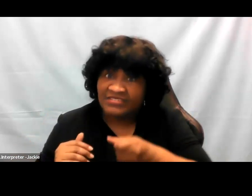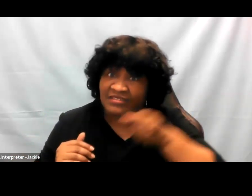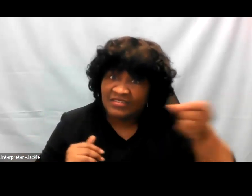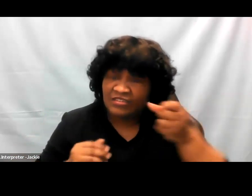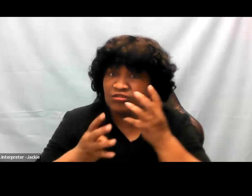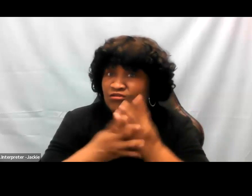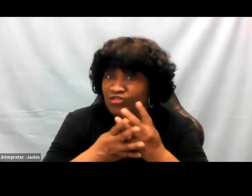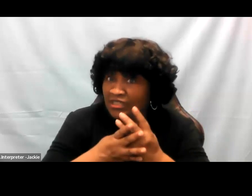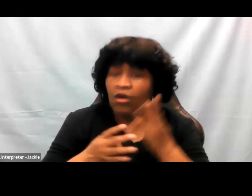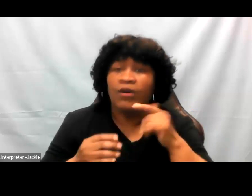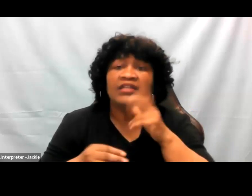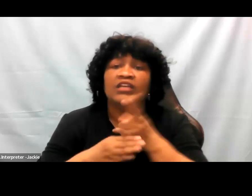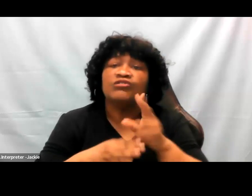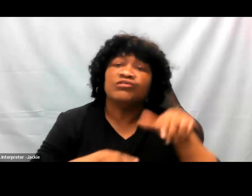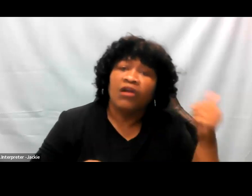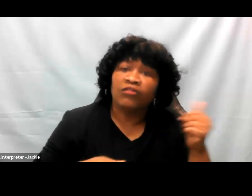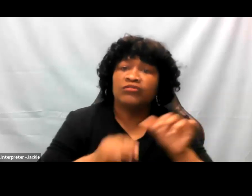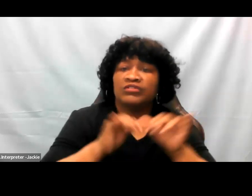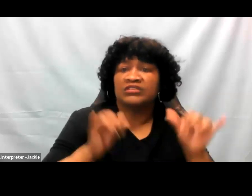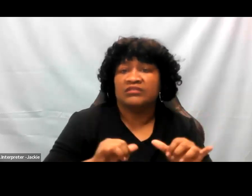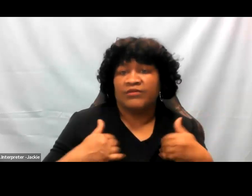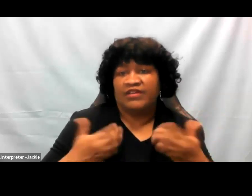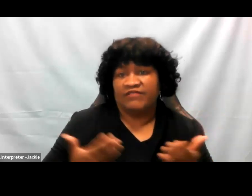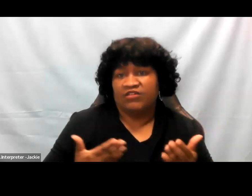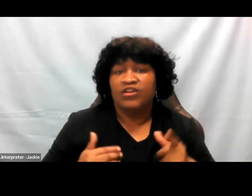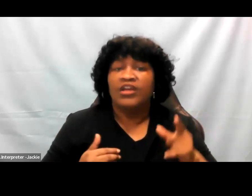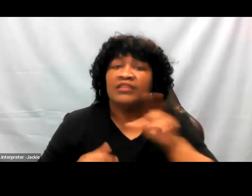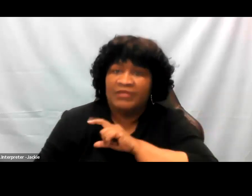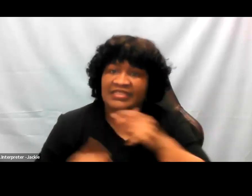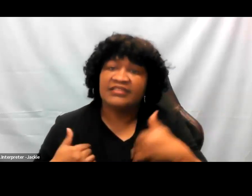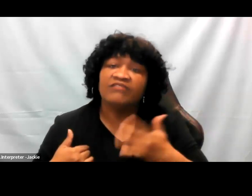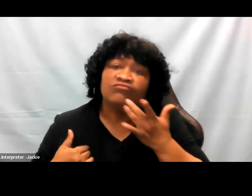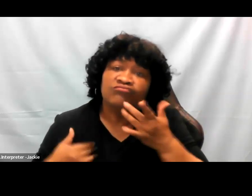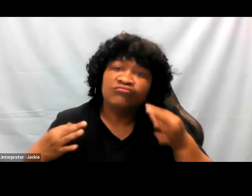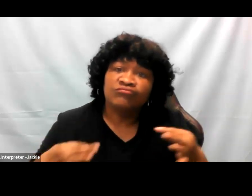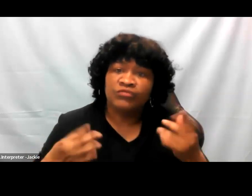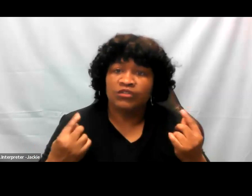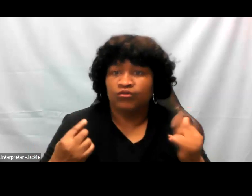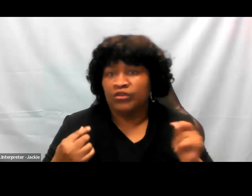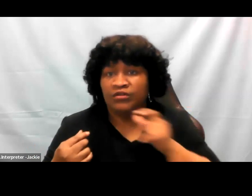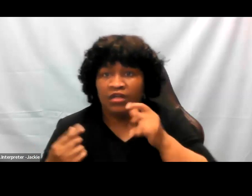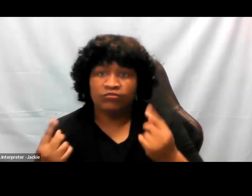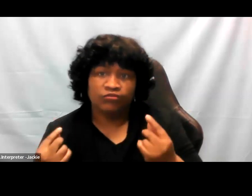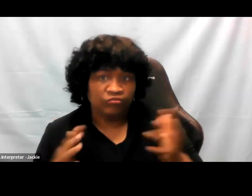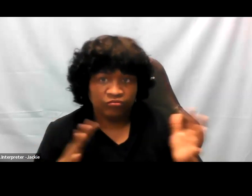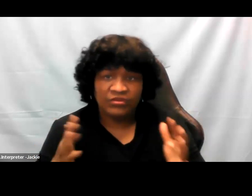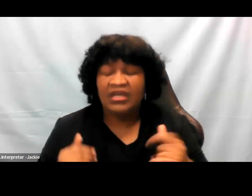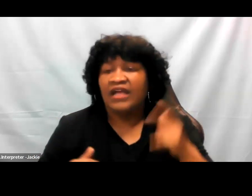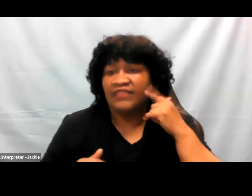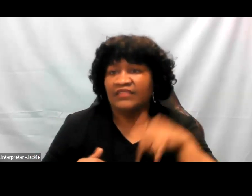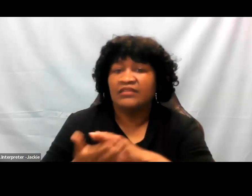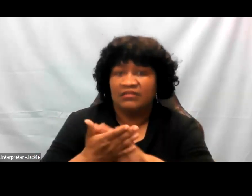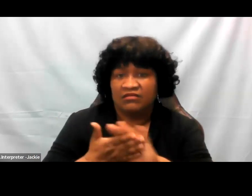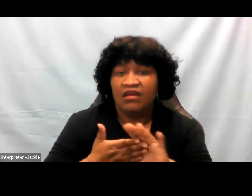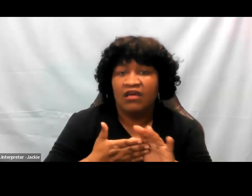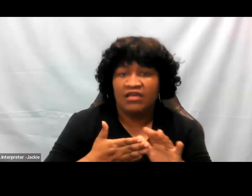utilize this other system instead? We have the discretion to do that. Thanks, Kim. And I think that's actually a really nice segue to